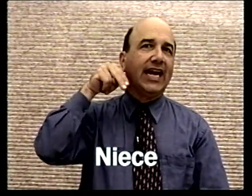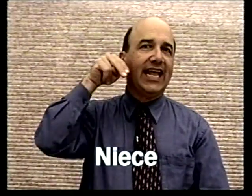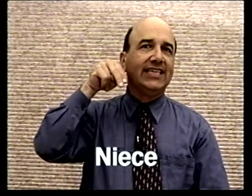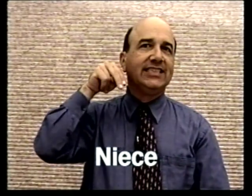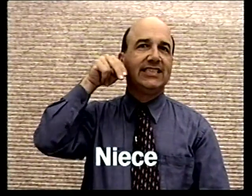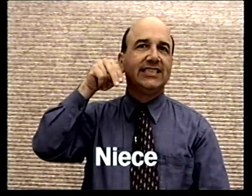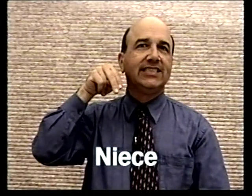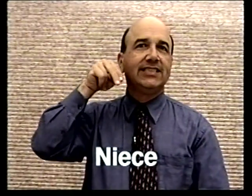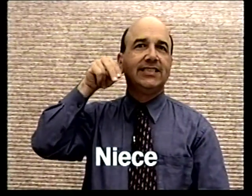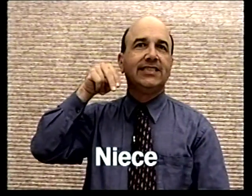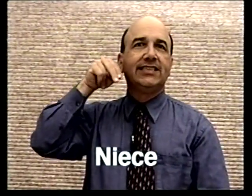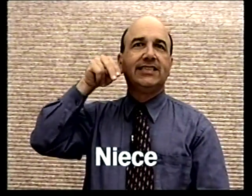Niece.